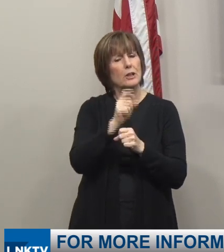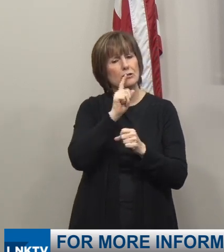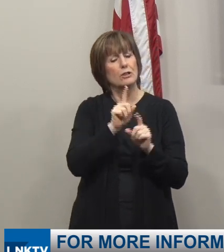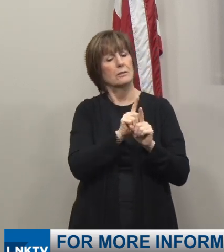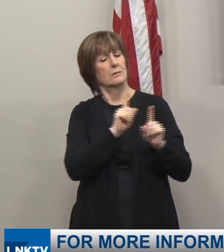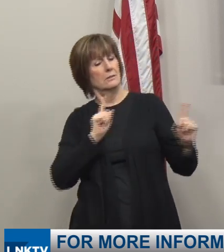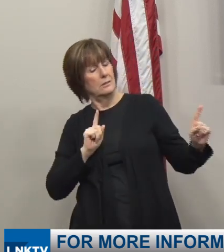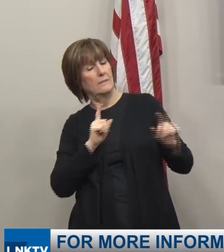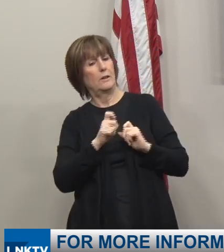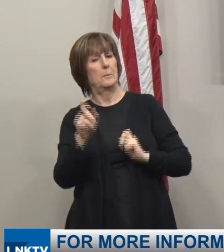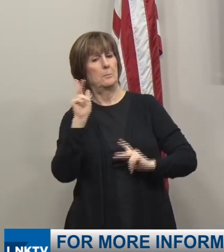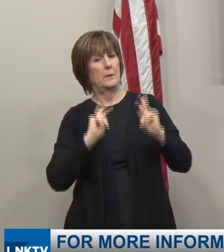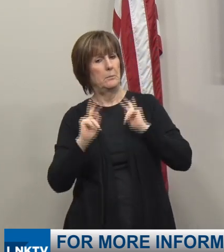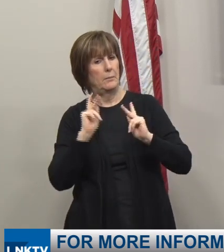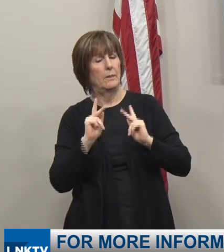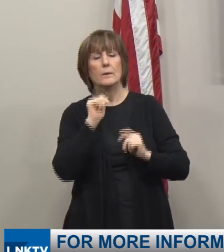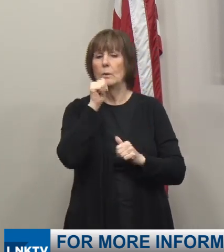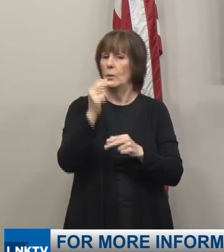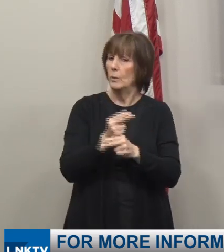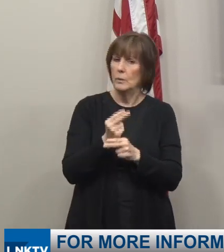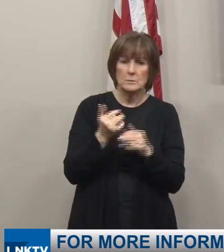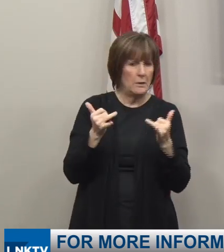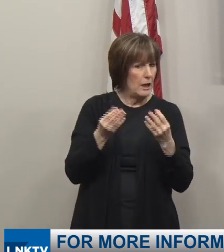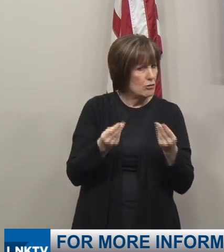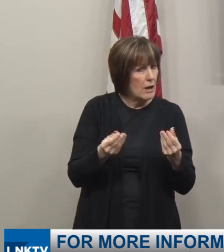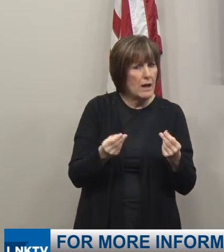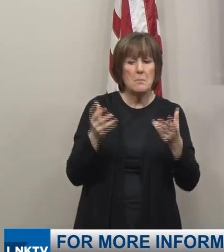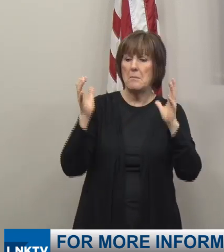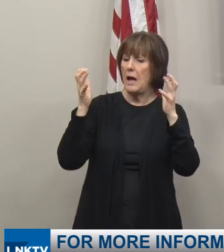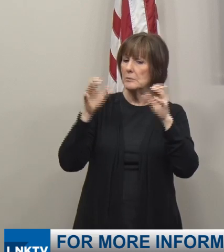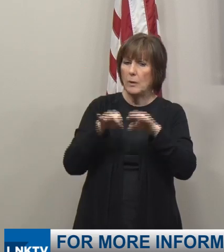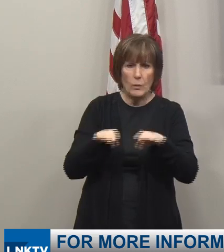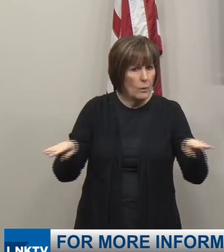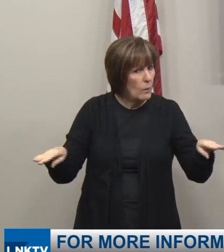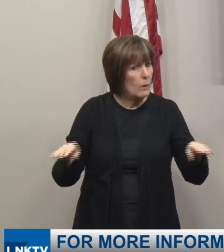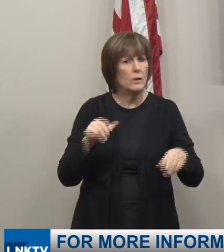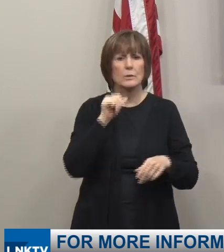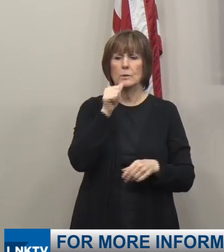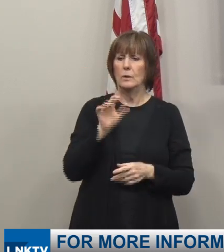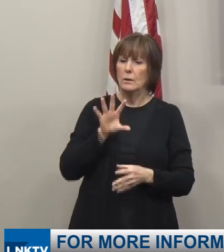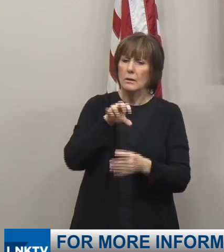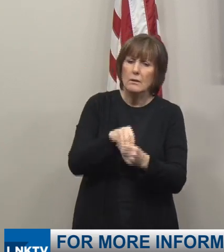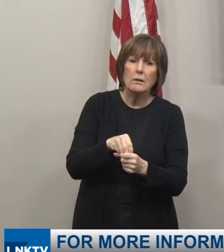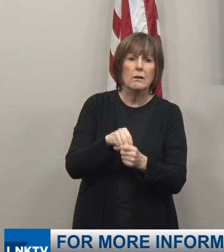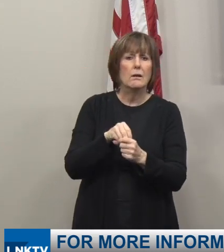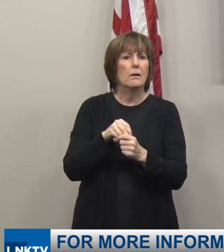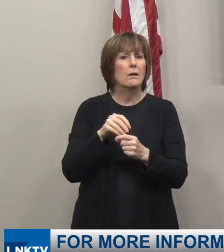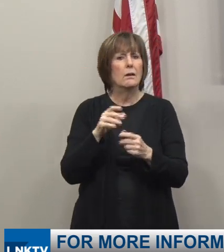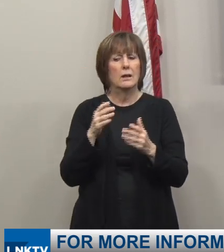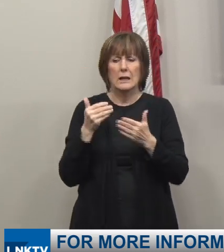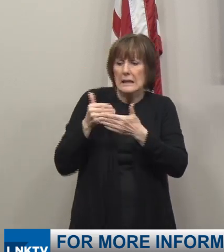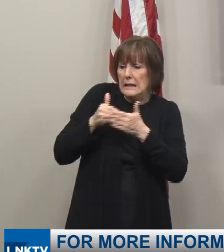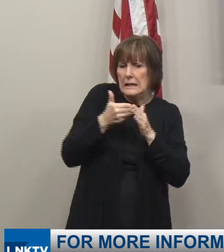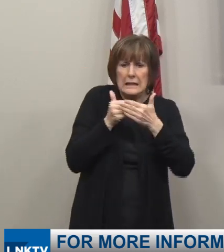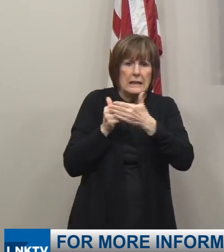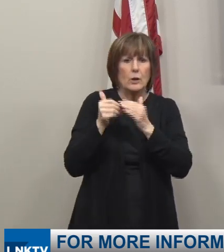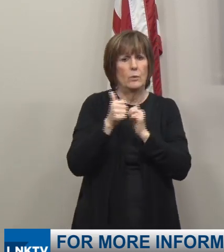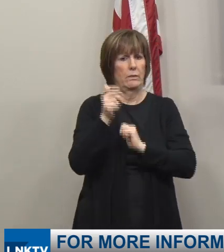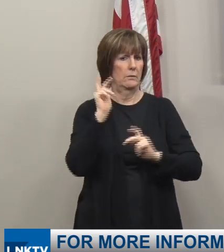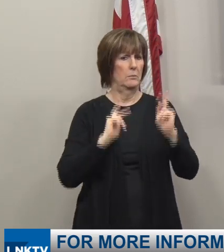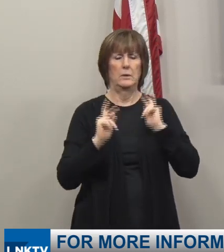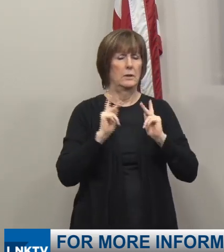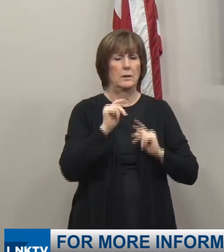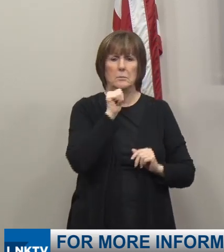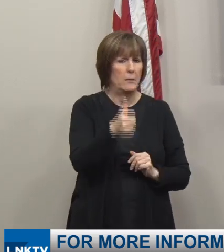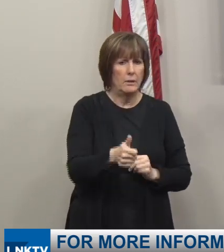from others. Do not use the playgrounds or the basketball courts. Do not engage in activities that will bring you in close contact with other